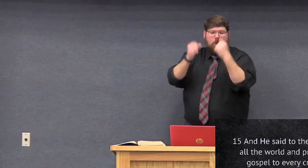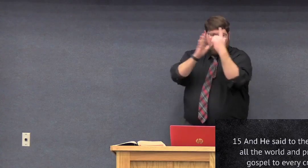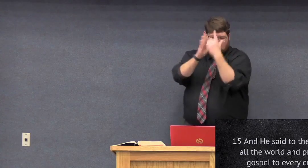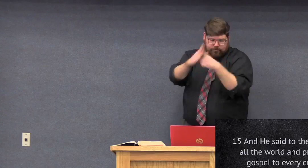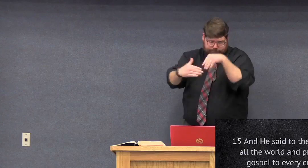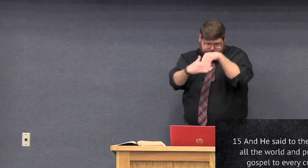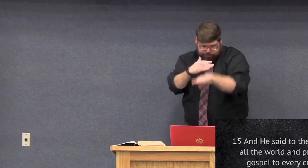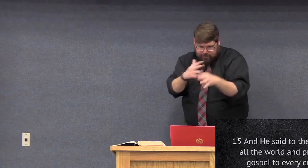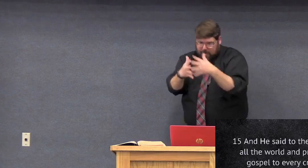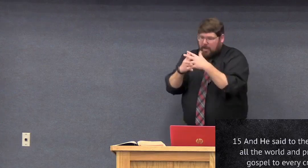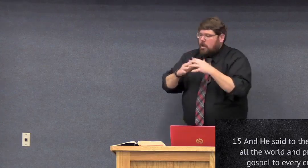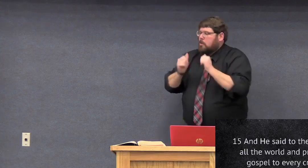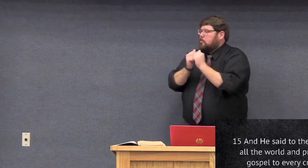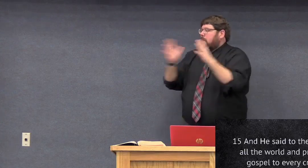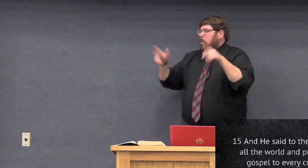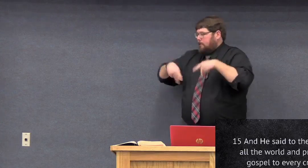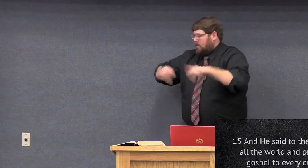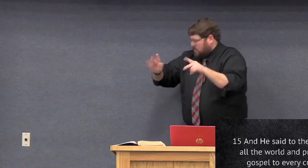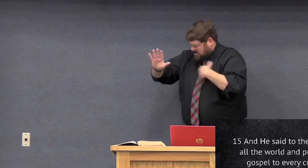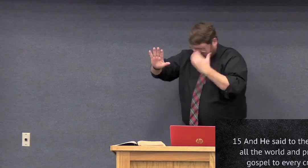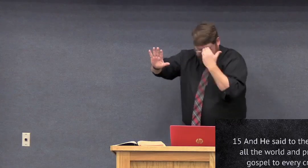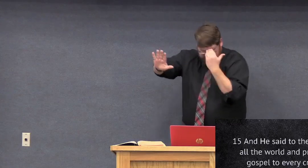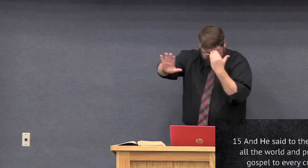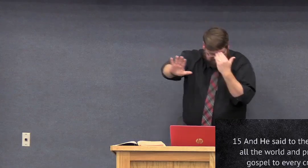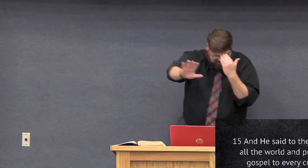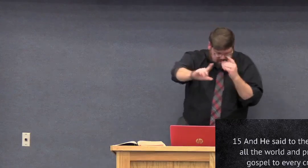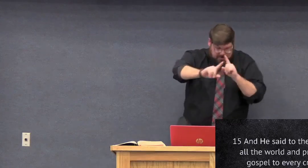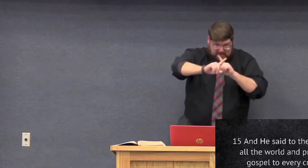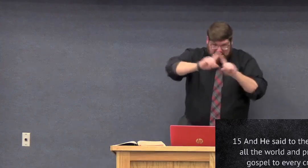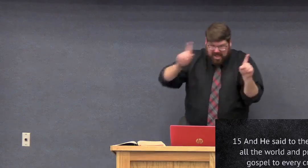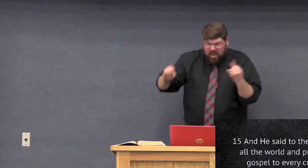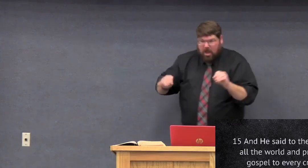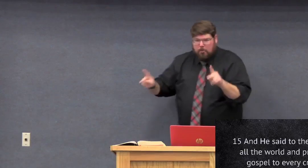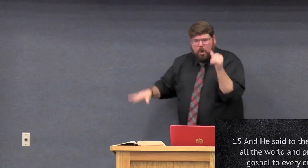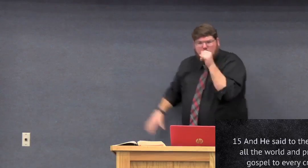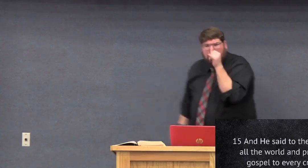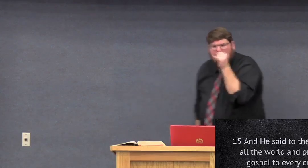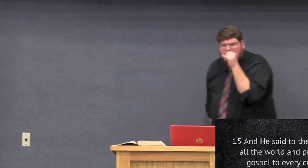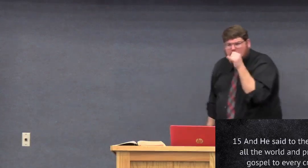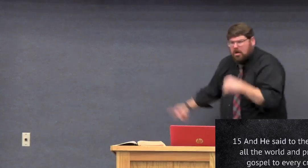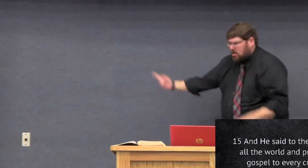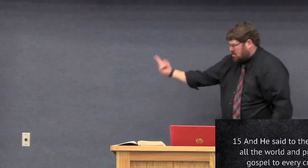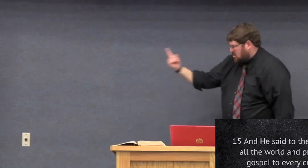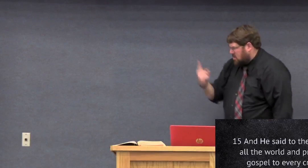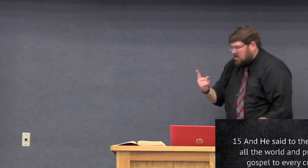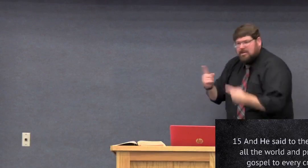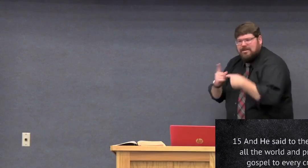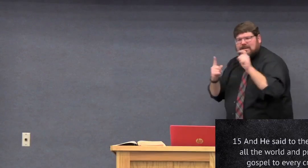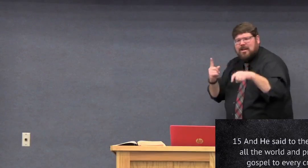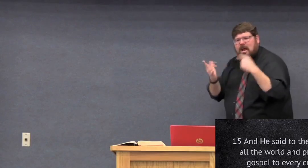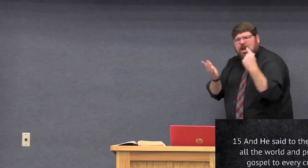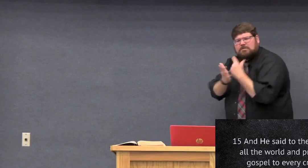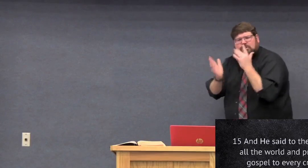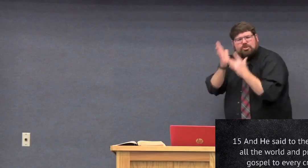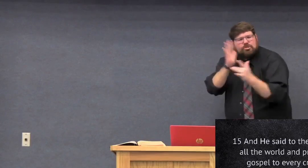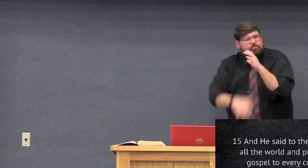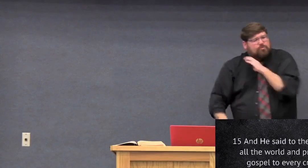I agree that those there are coming without a permit, that's illegal. I agree with that. But yet, what